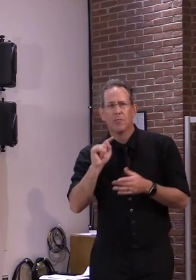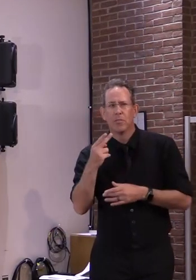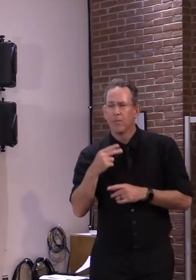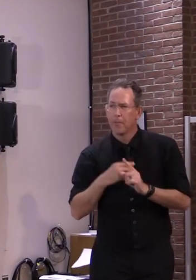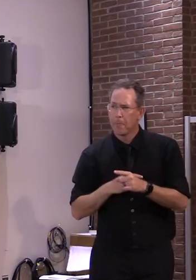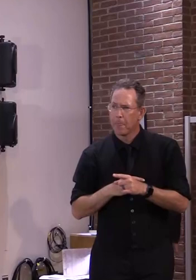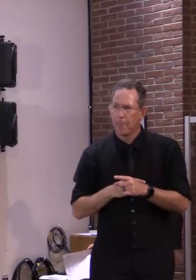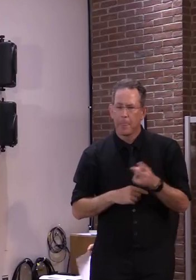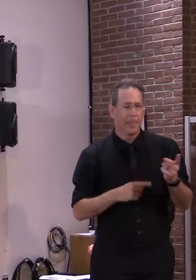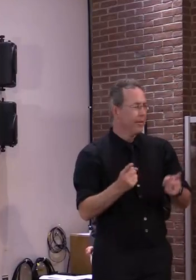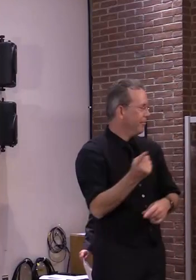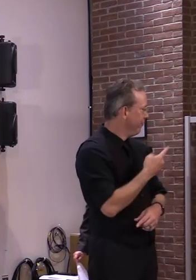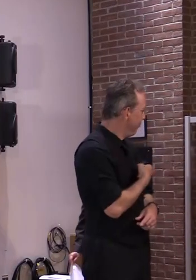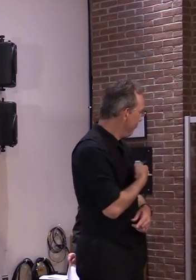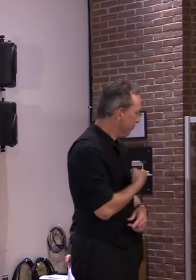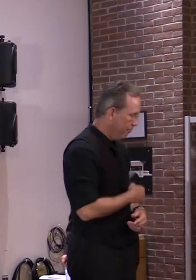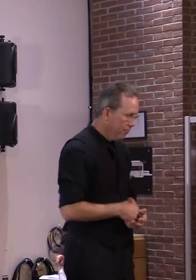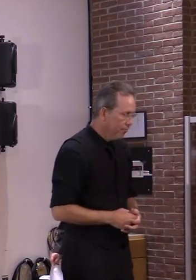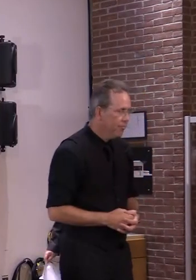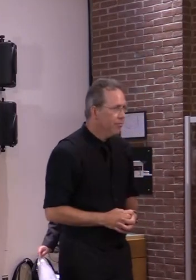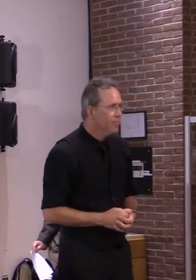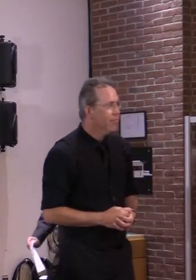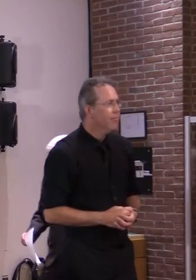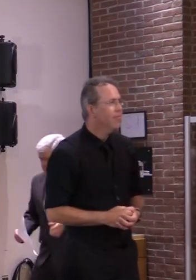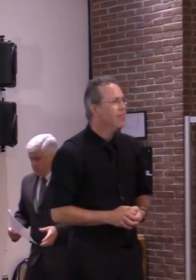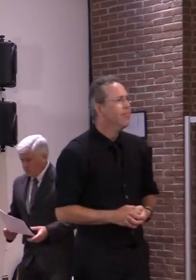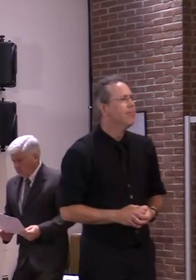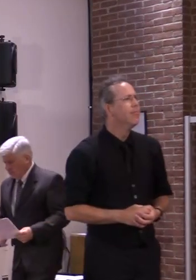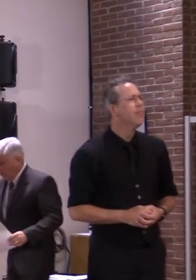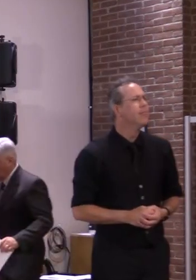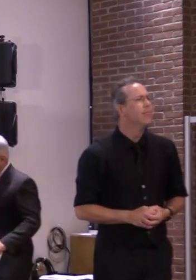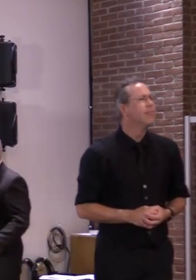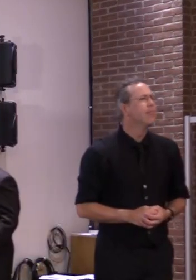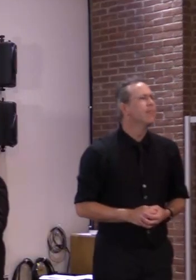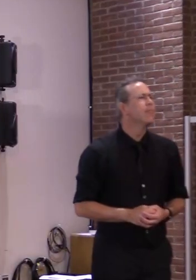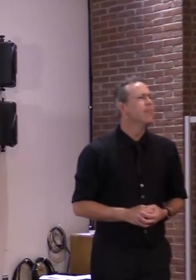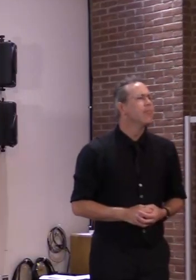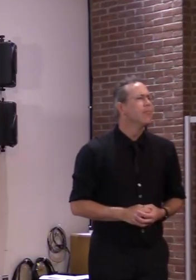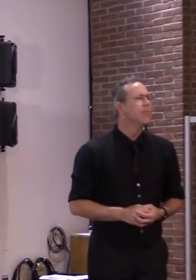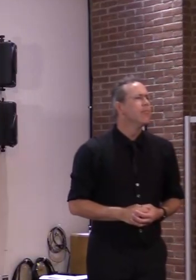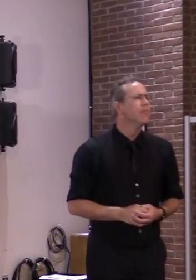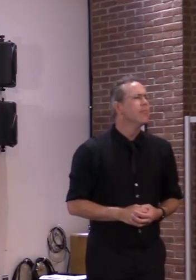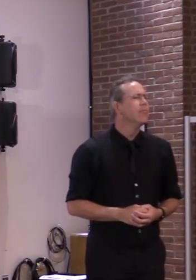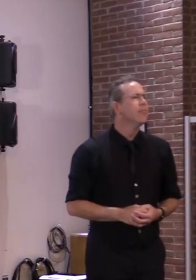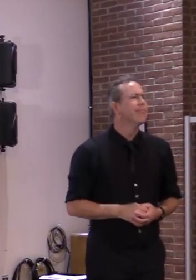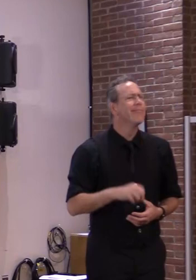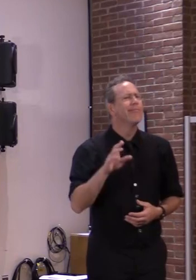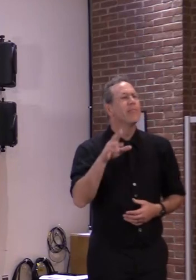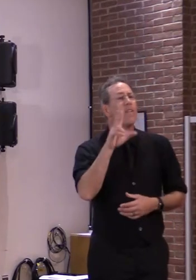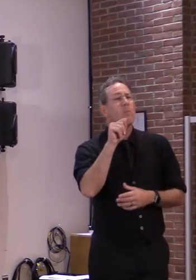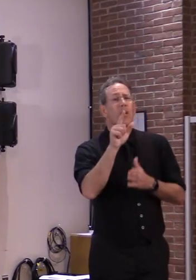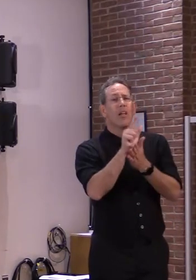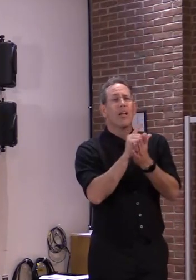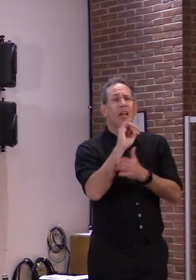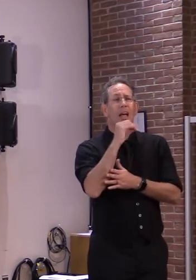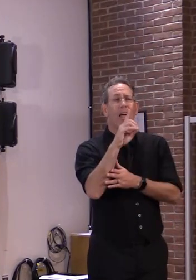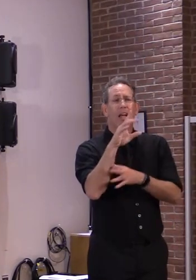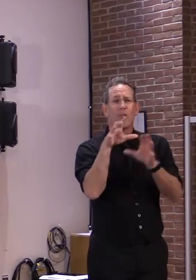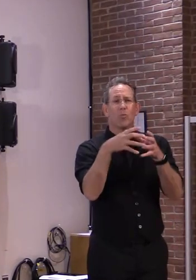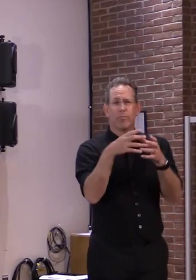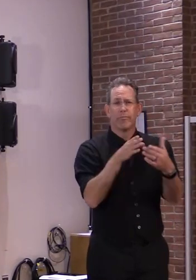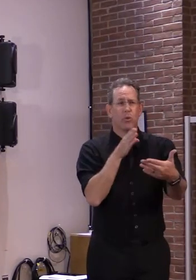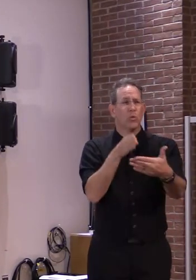lawsuit, the legal aid lawsuit. Legal aid says that the rule change for the housing, the GA housing program, isn't legally